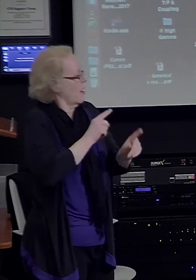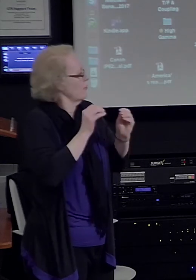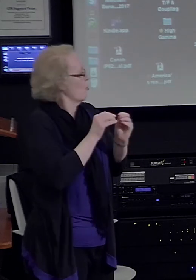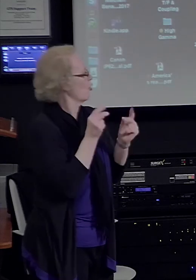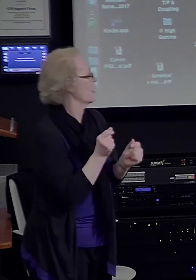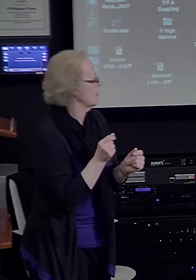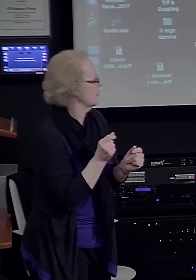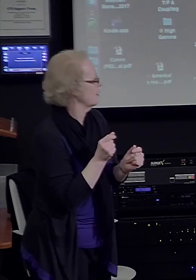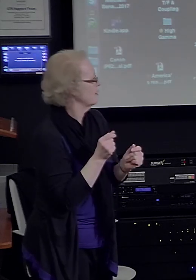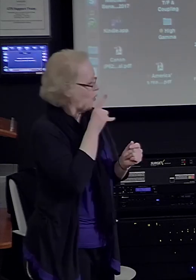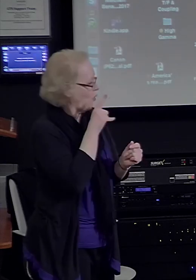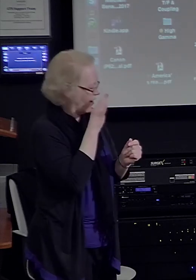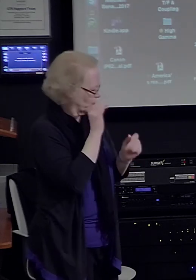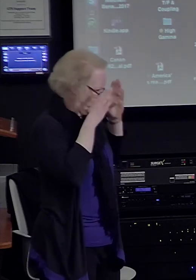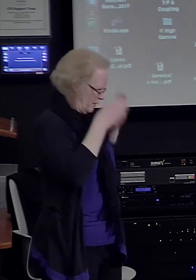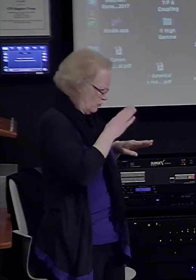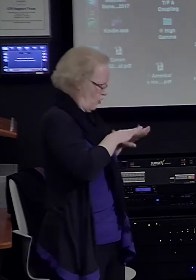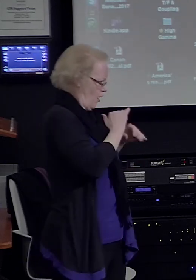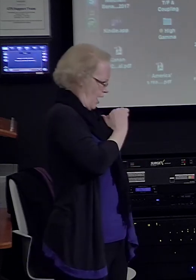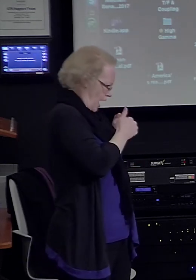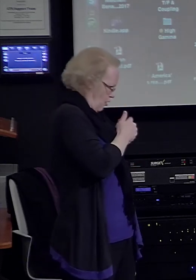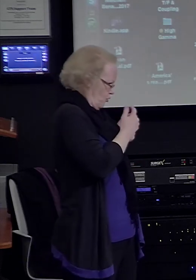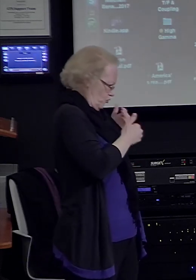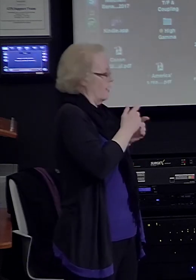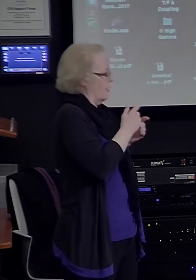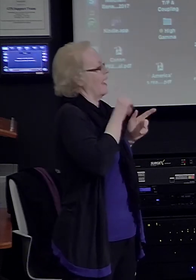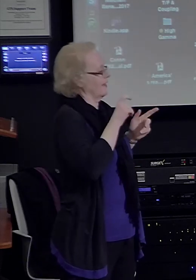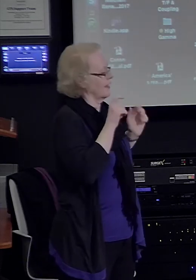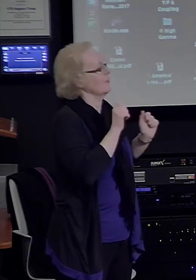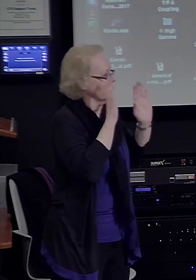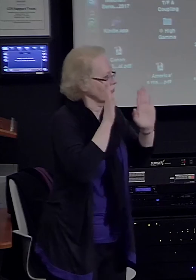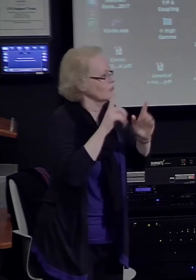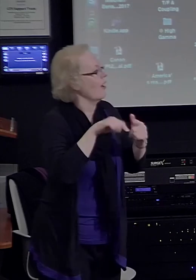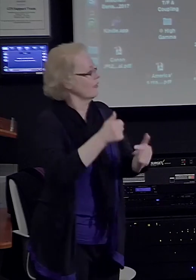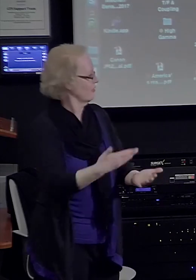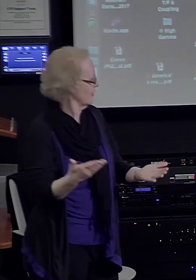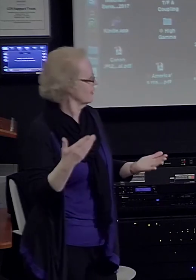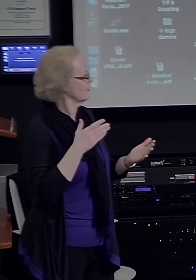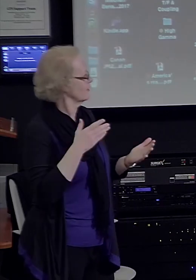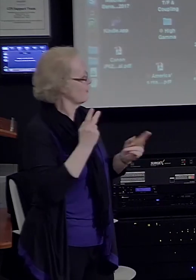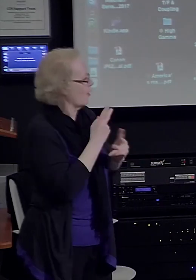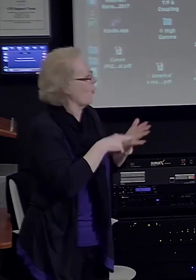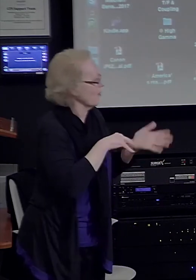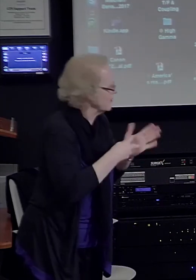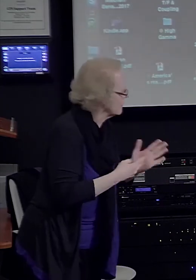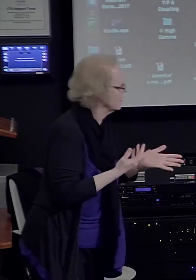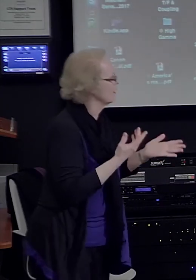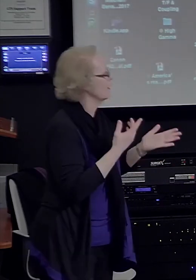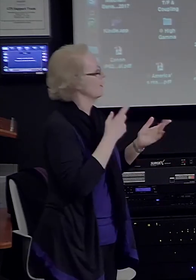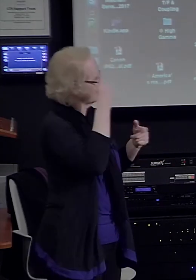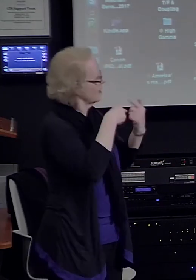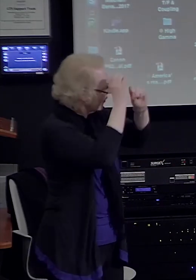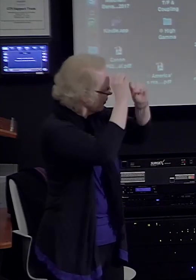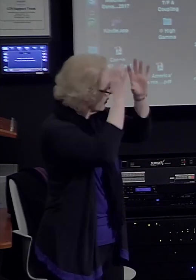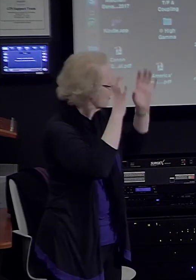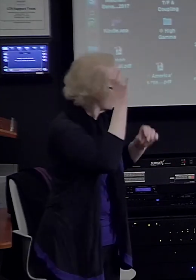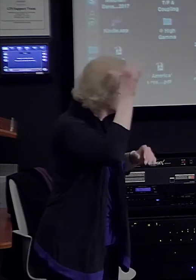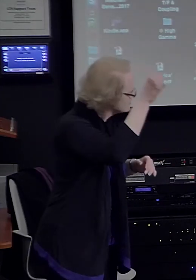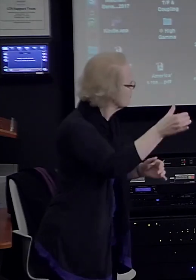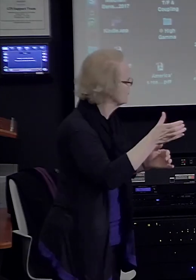so much attention to it so they can focus on the other things that they need to do like figuring out what you're saying and thinking conceptually